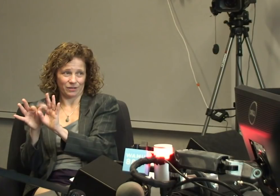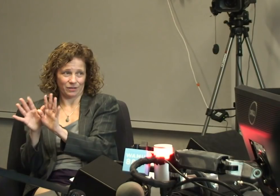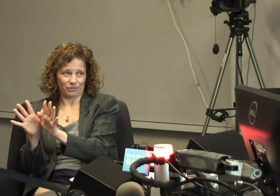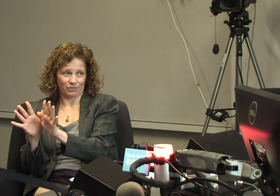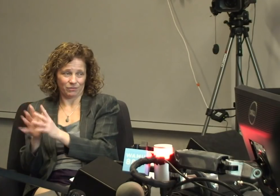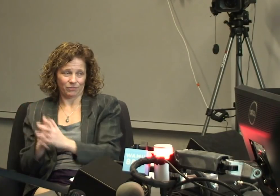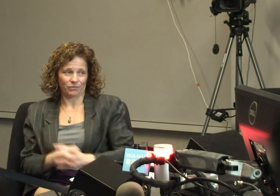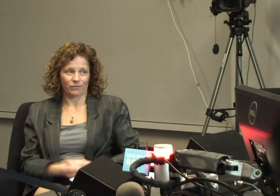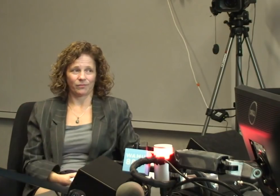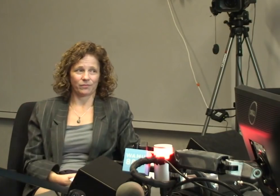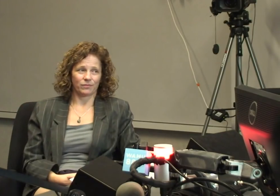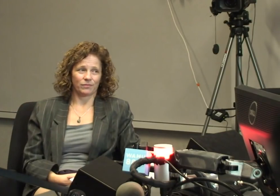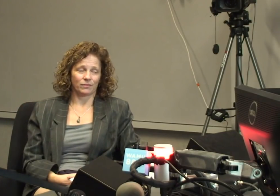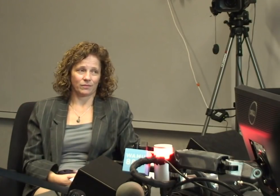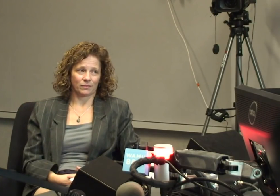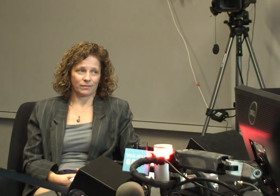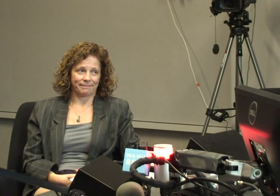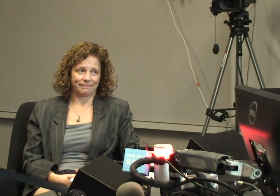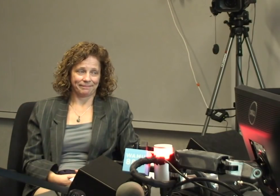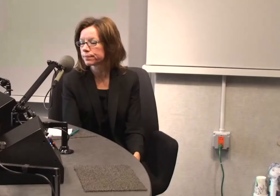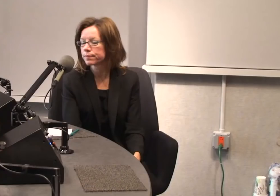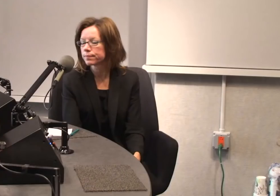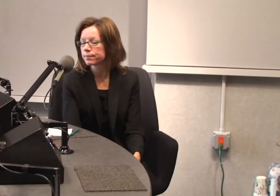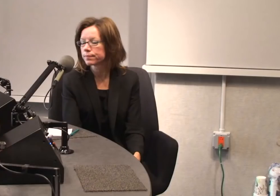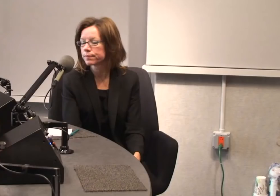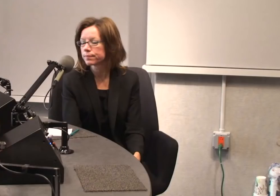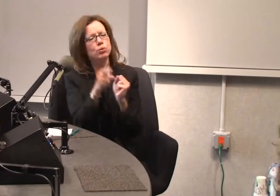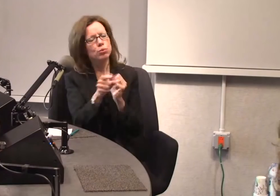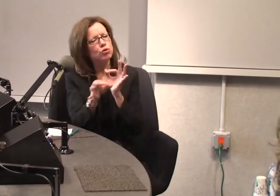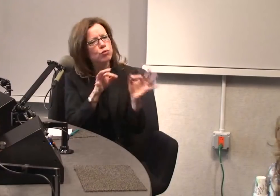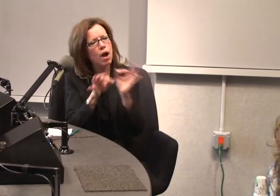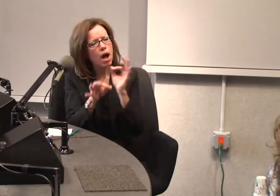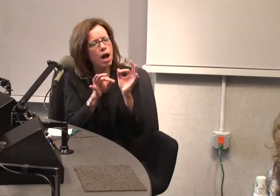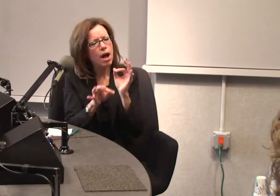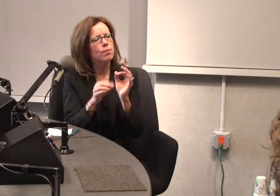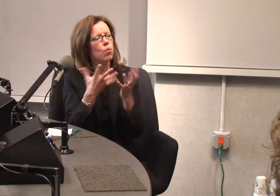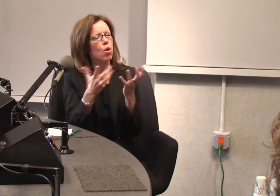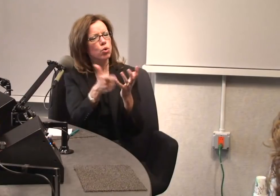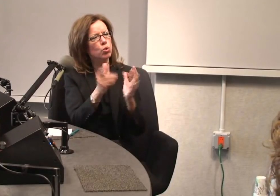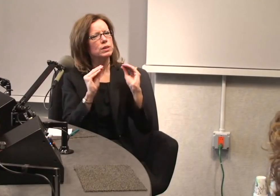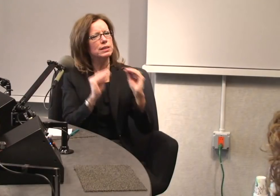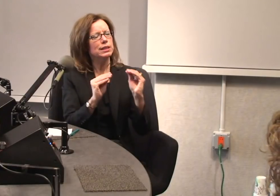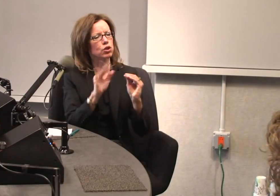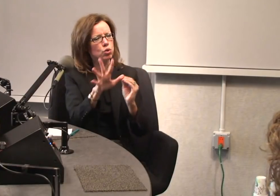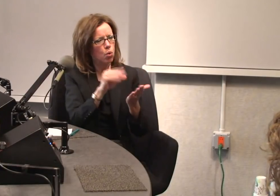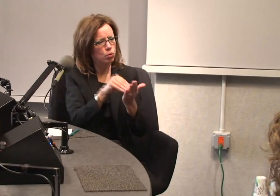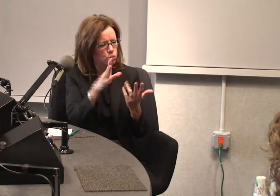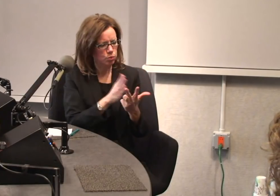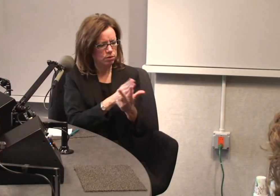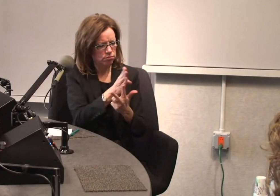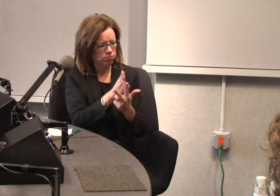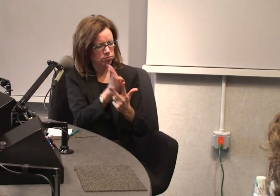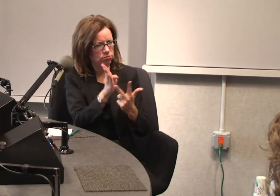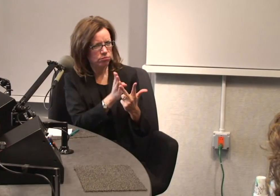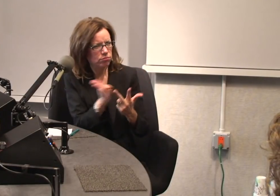have experience as a working interpreter. Can you describe the three areas you teach each of your students from what happens in your brain